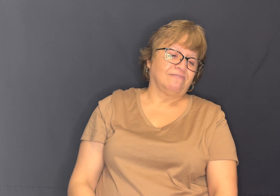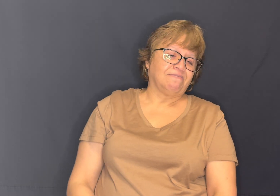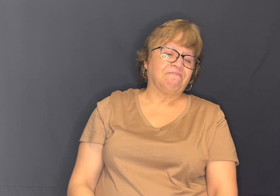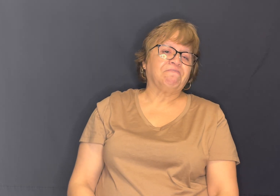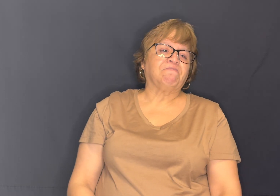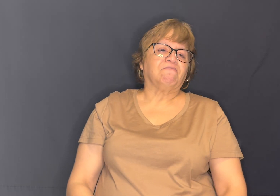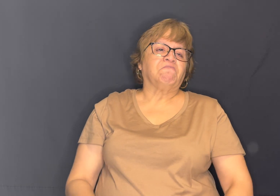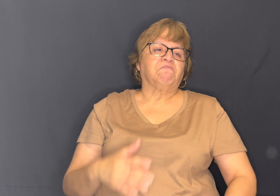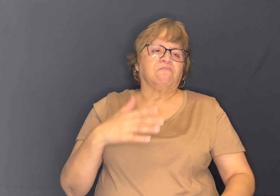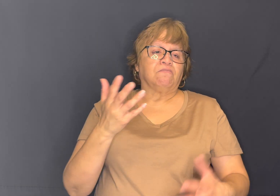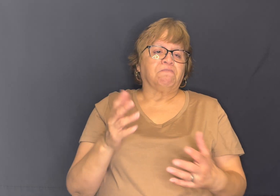go Gamecocks.